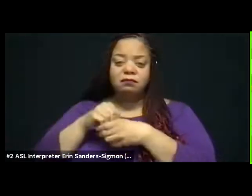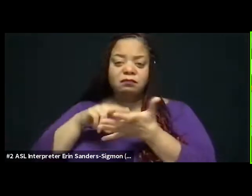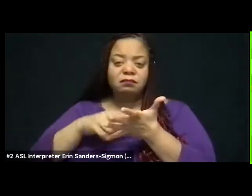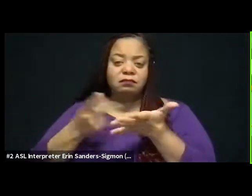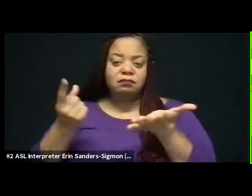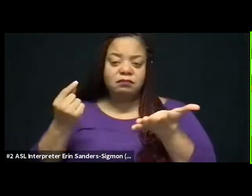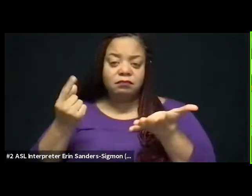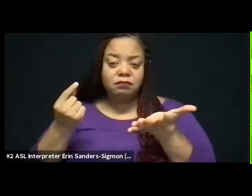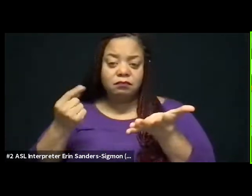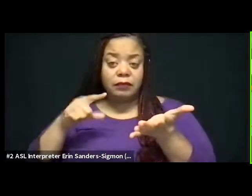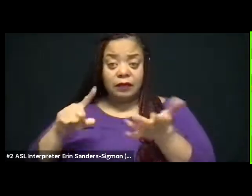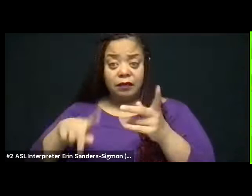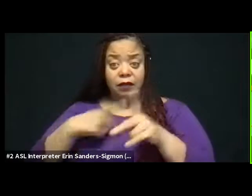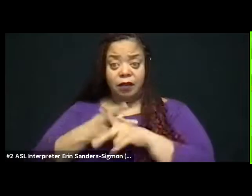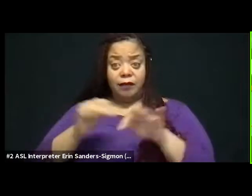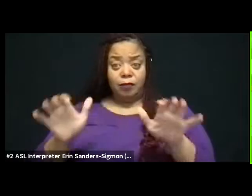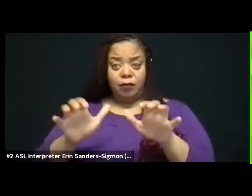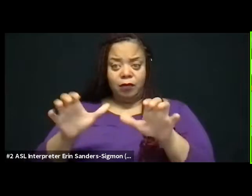way